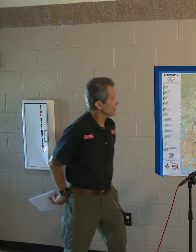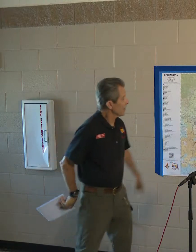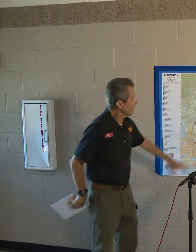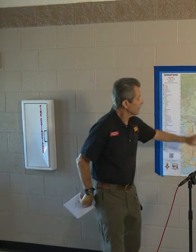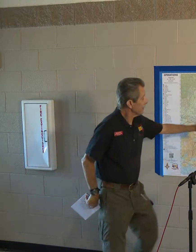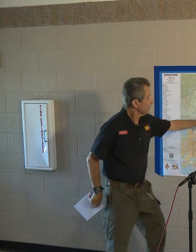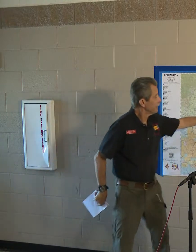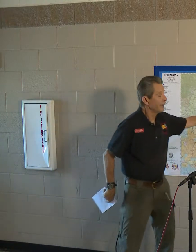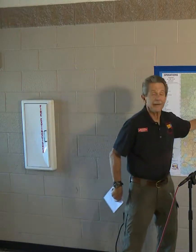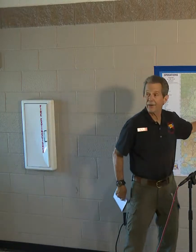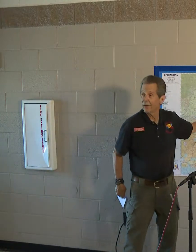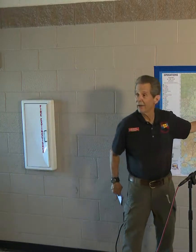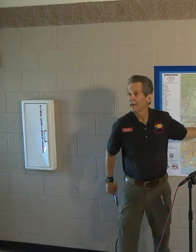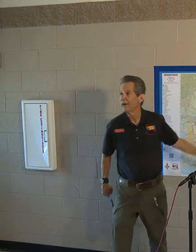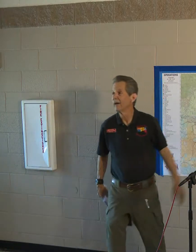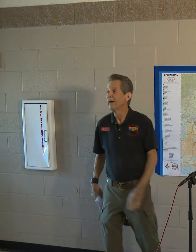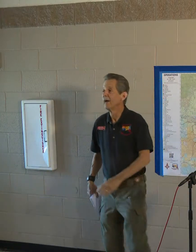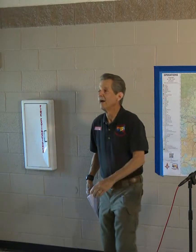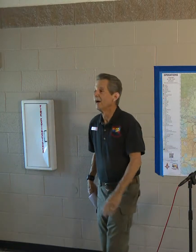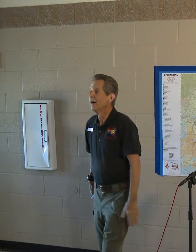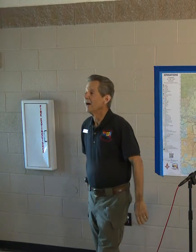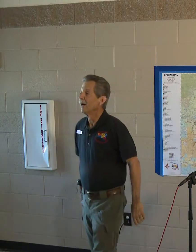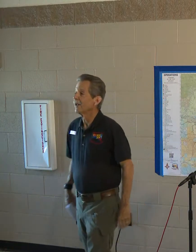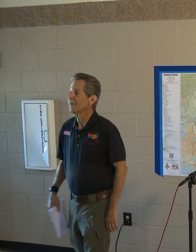depends on what happens right here.